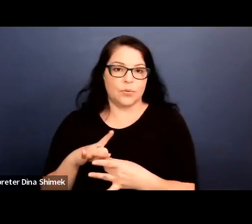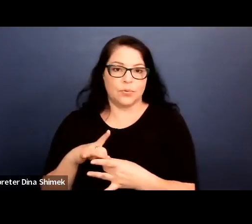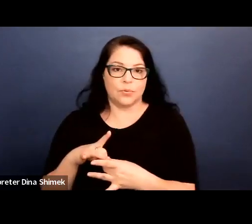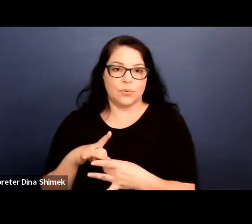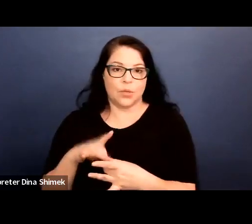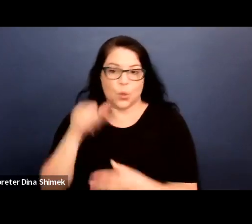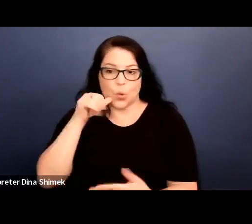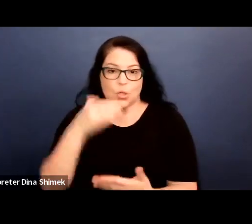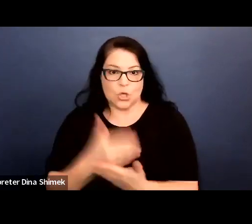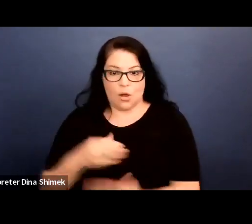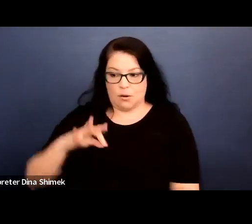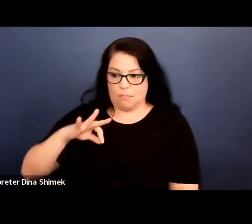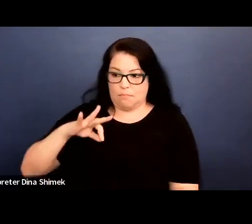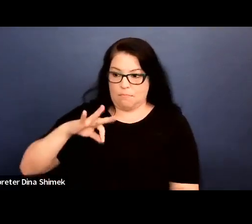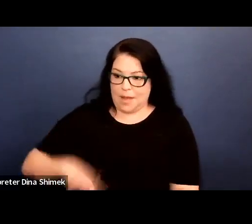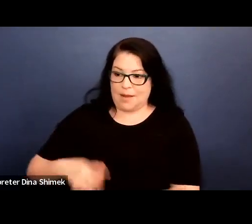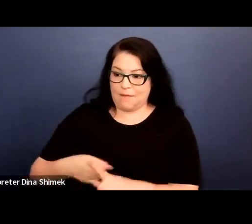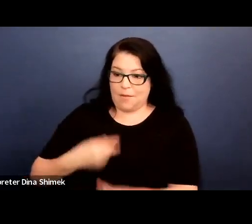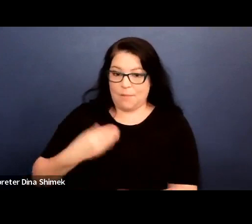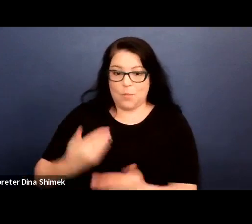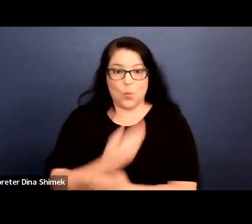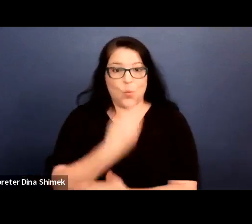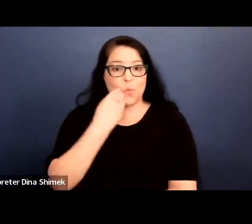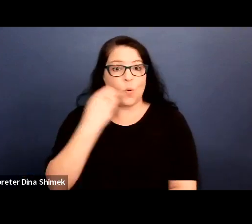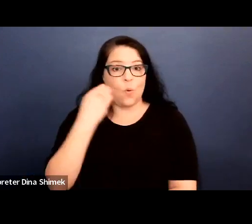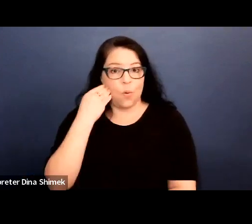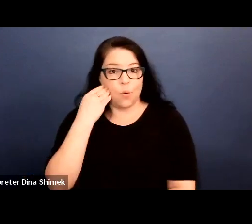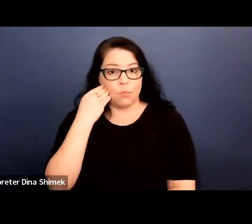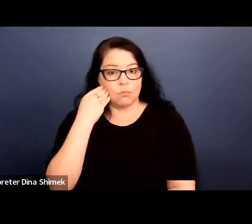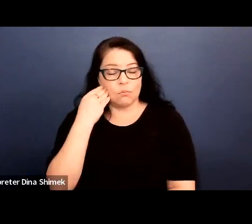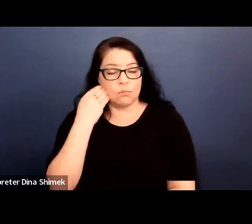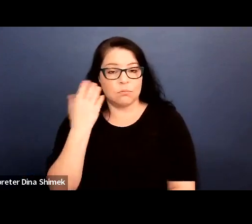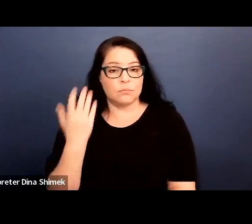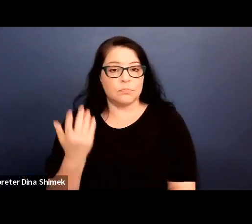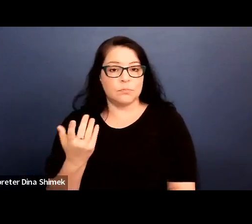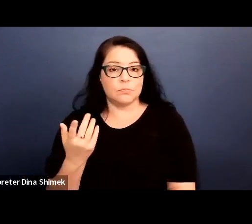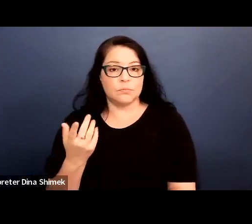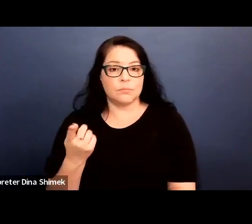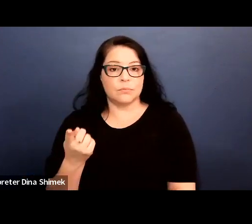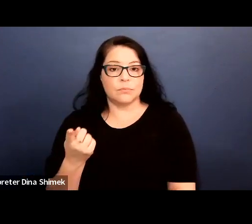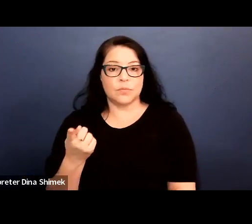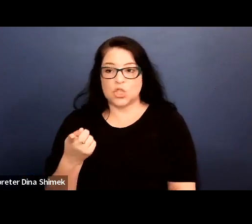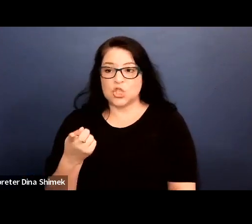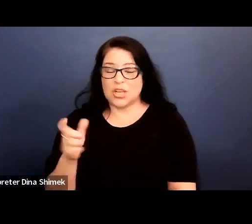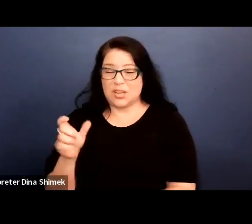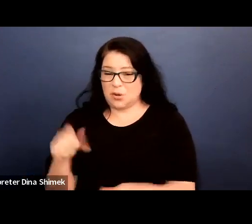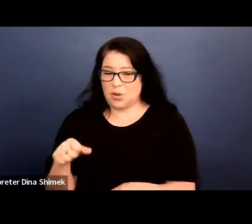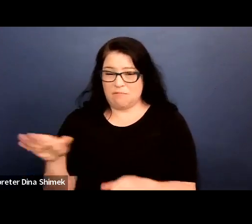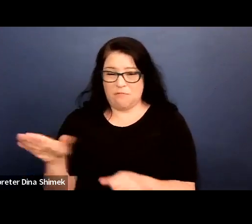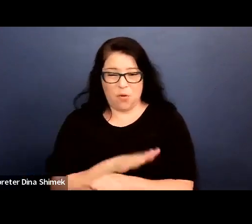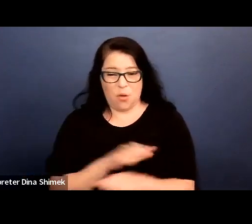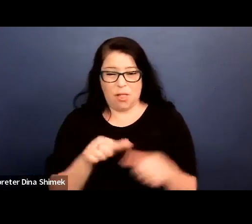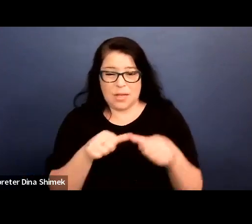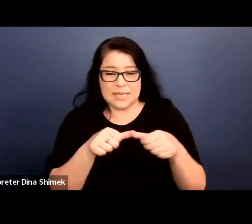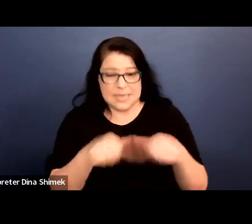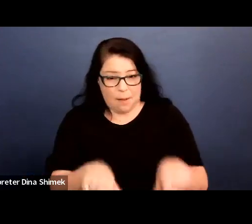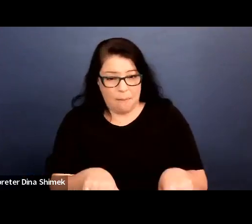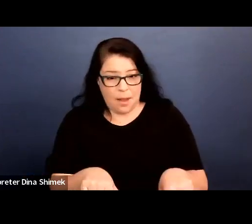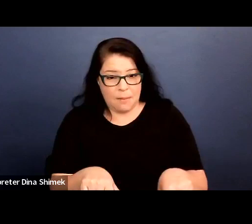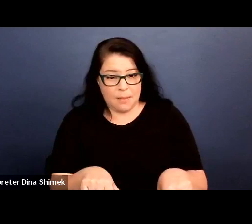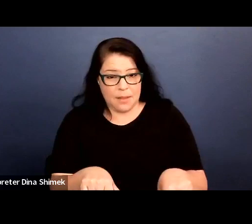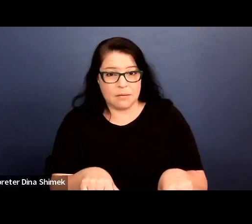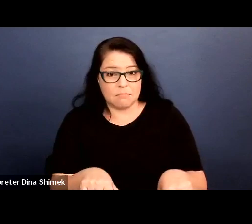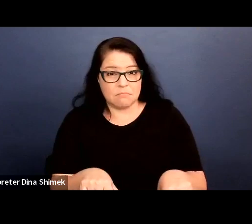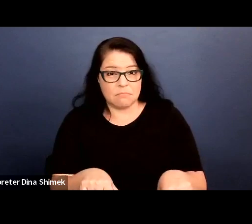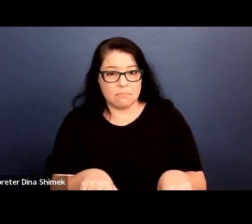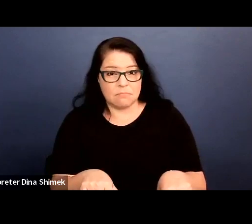benefiting from this new home? Could she probably pay the entire down payment? Most likely, right? Because family is going to